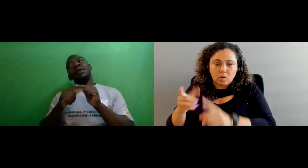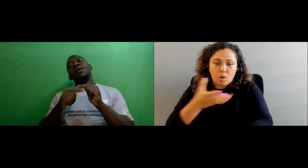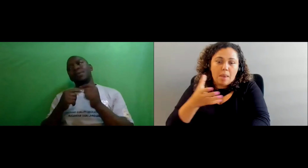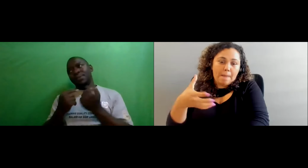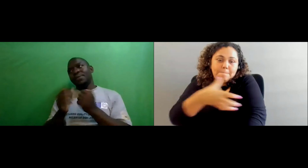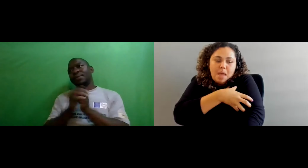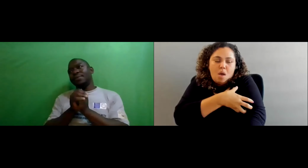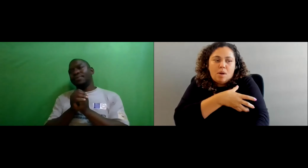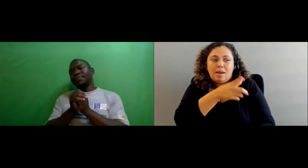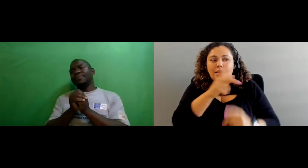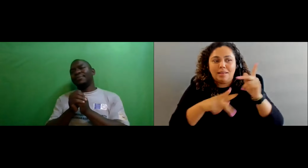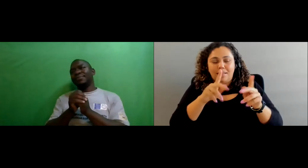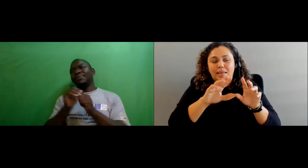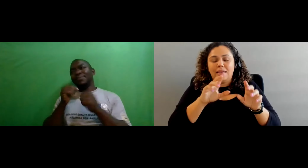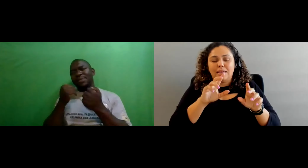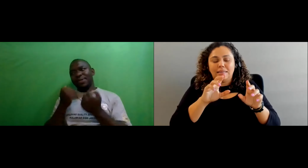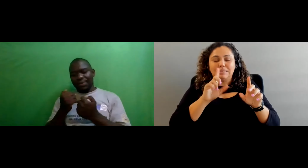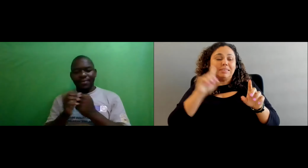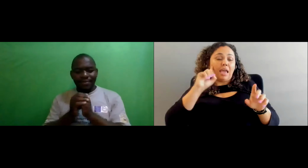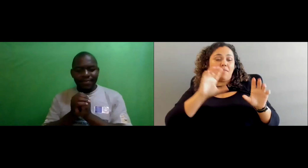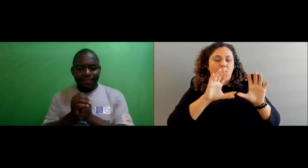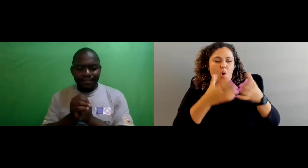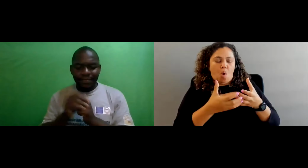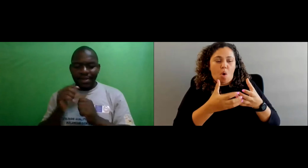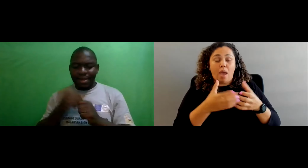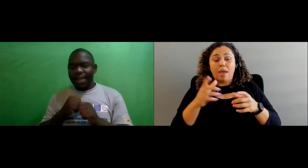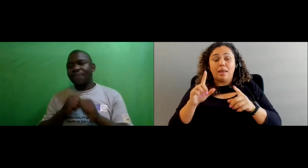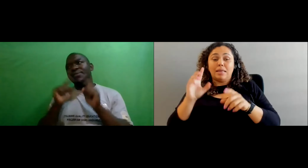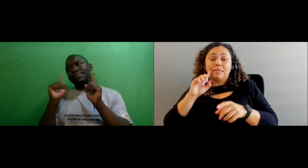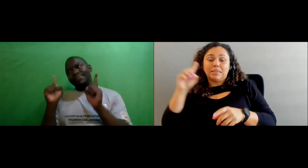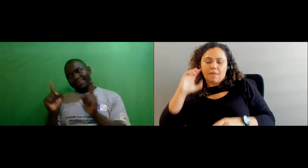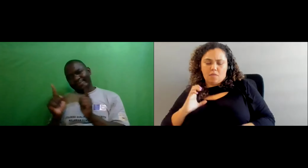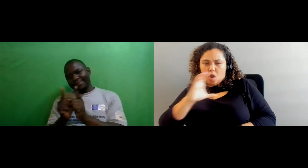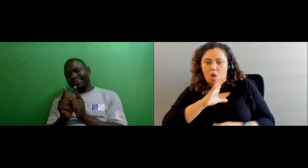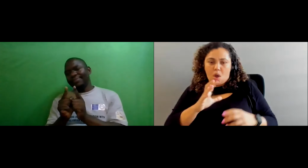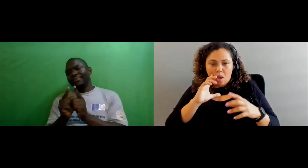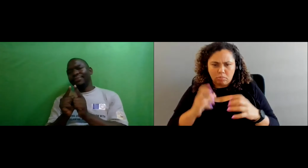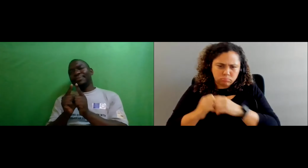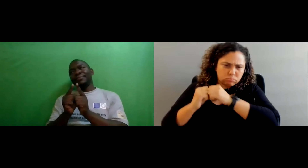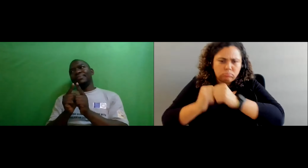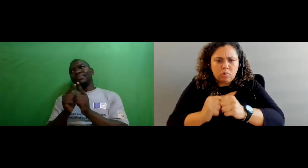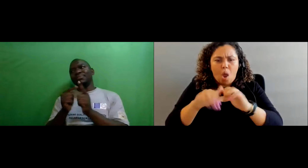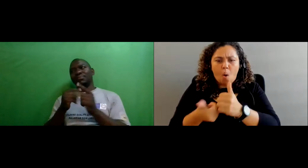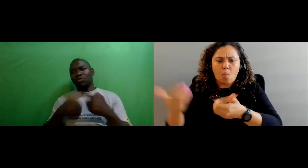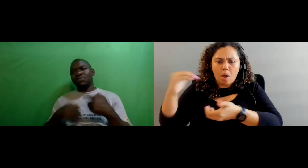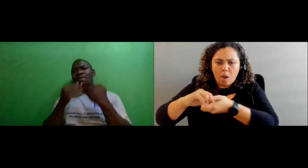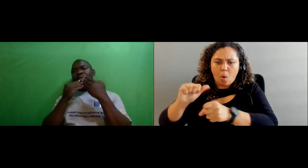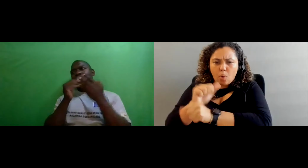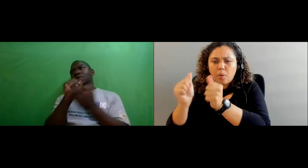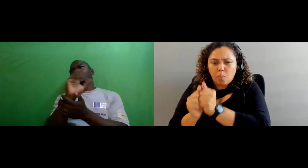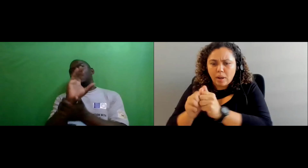deaf organization and the deaf community to strengthen our work on the ground on how we can collaborate with other partners to improve